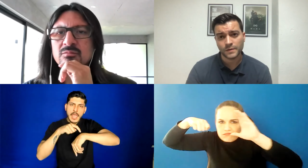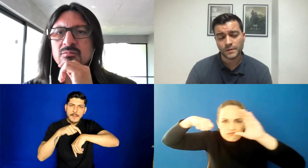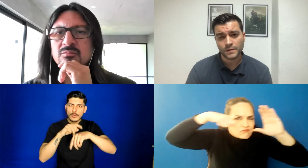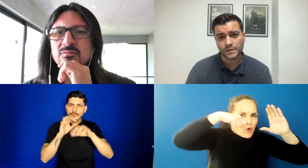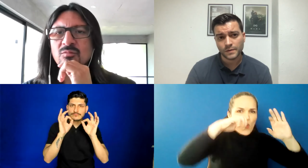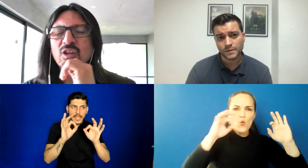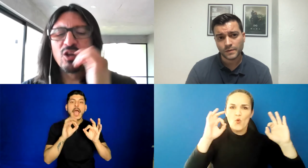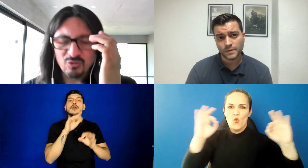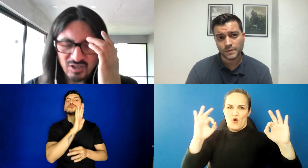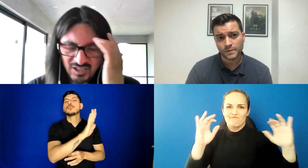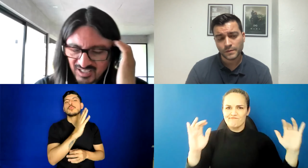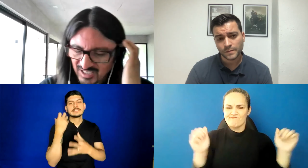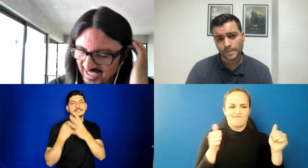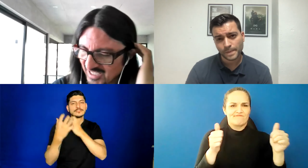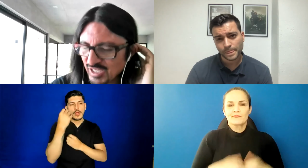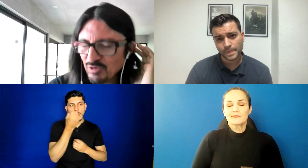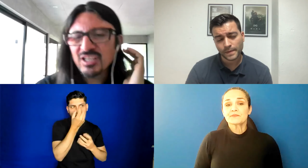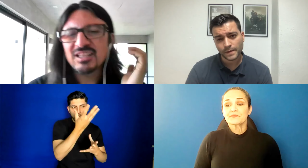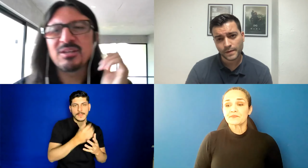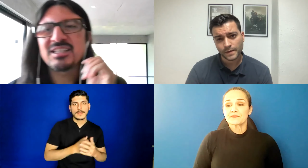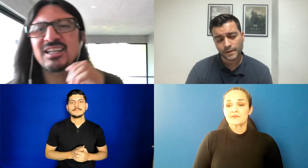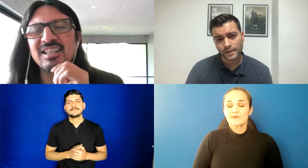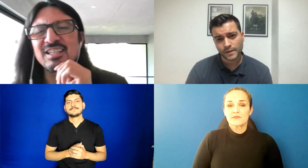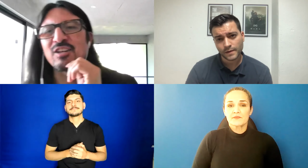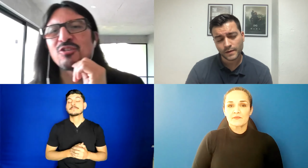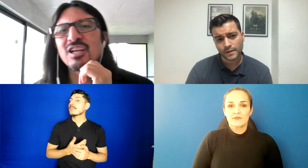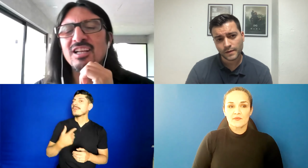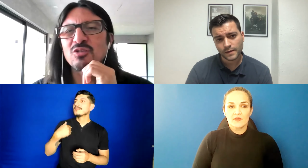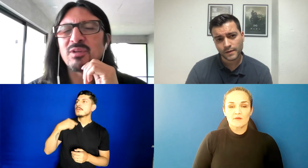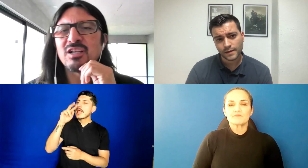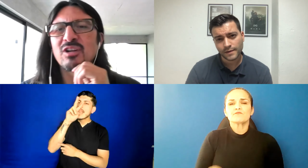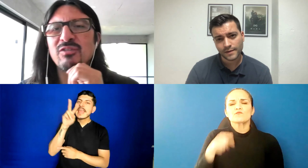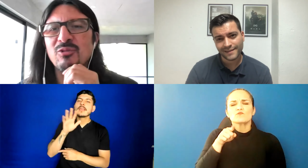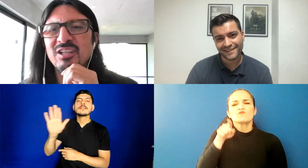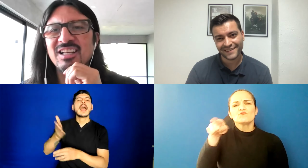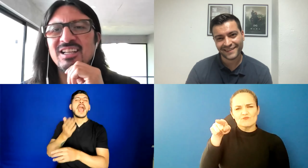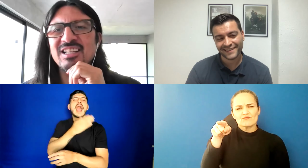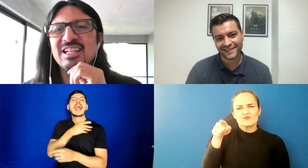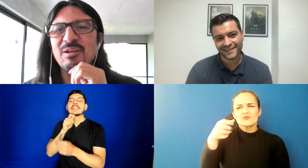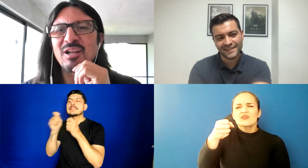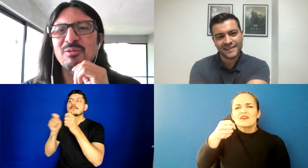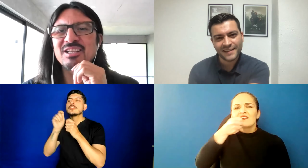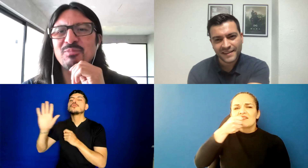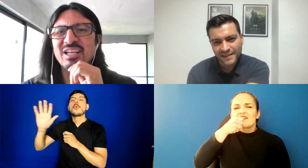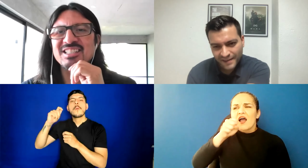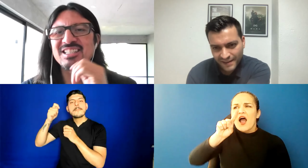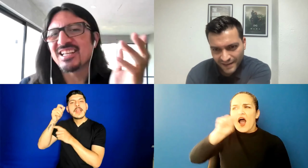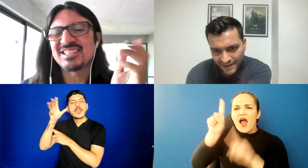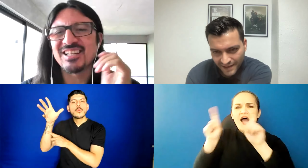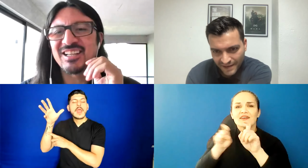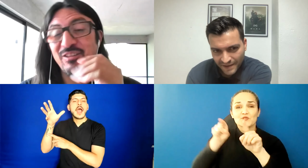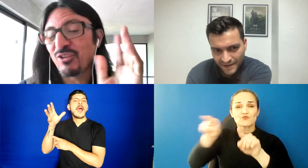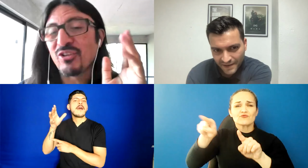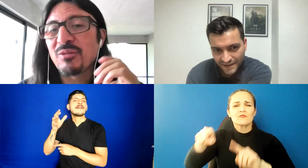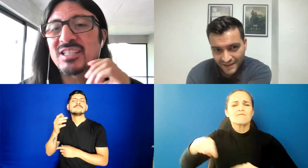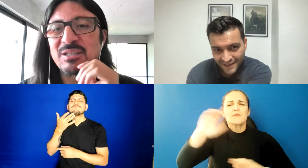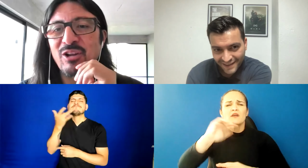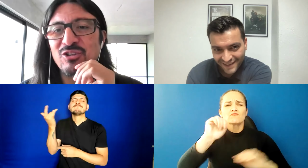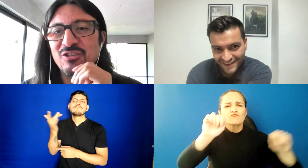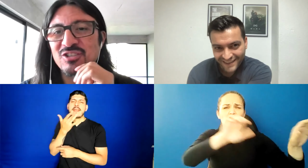the professionalism of the team members, because they were still able to point the camera and do their jobs, notwithstanding the